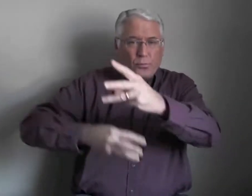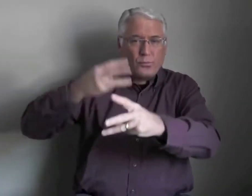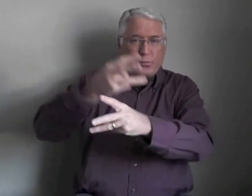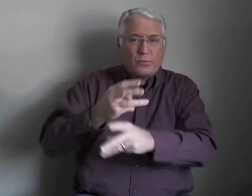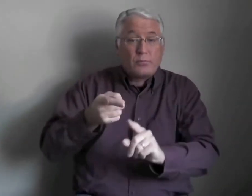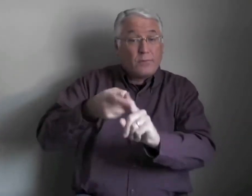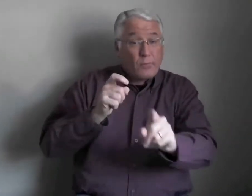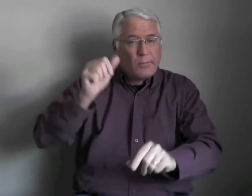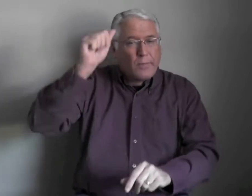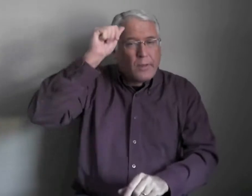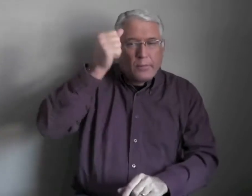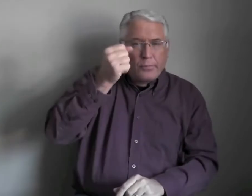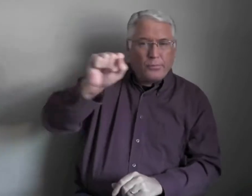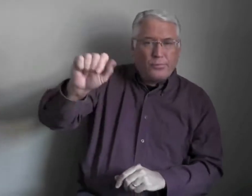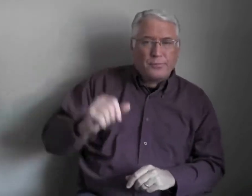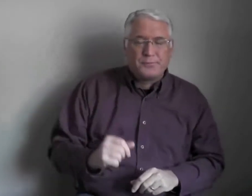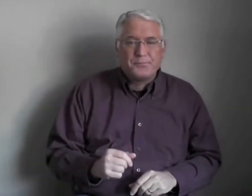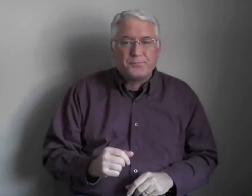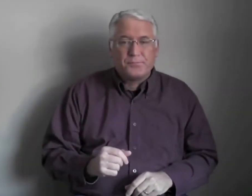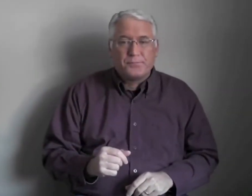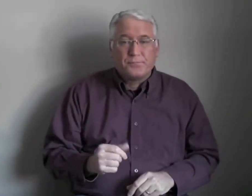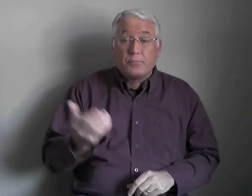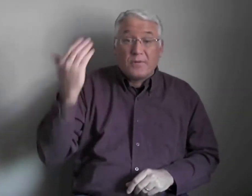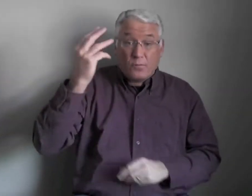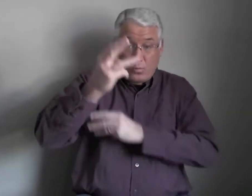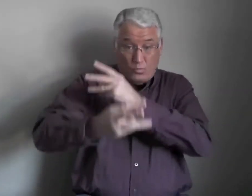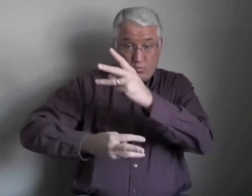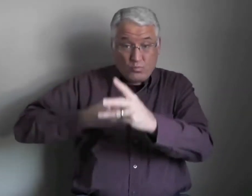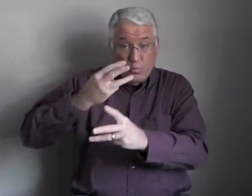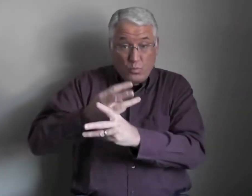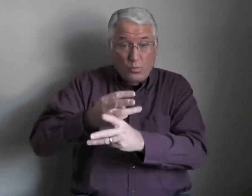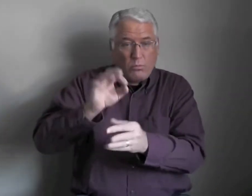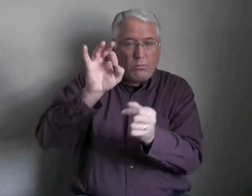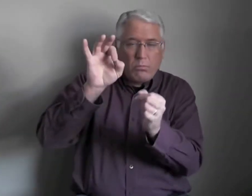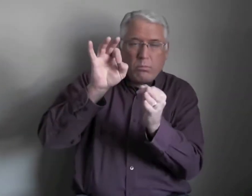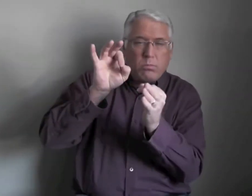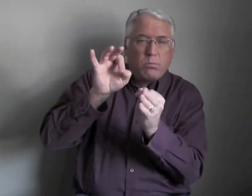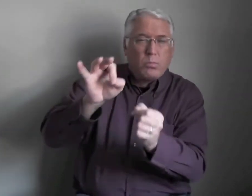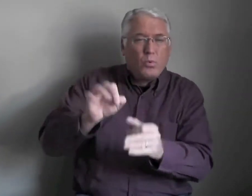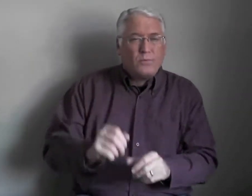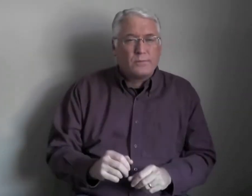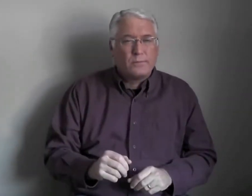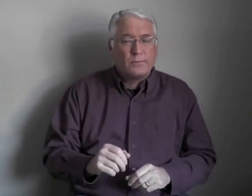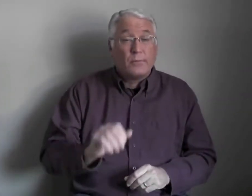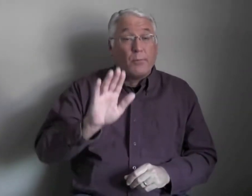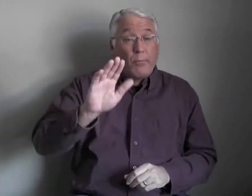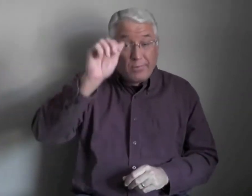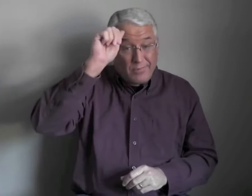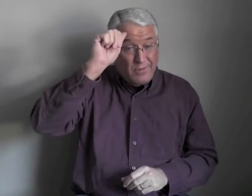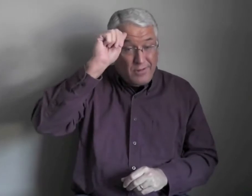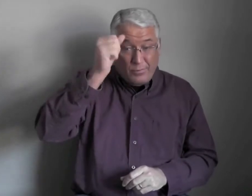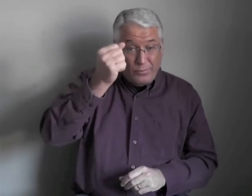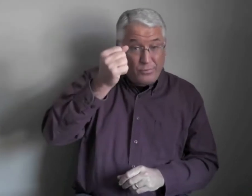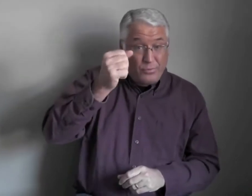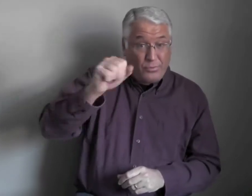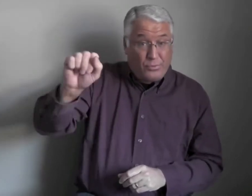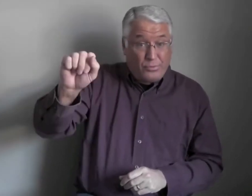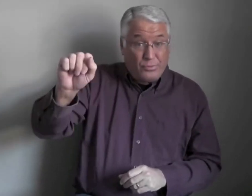sin entered the world through Adam's rebellion. Our world was perfect. Adam